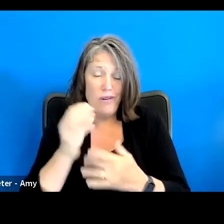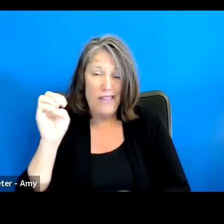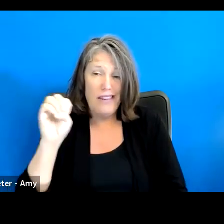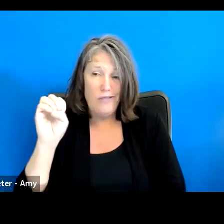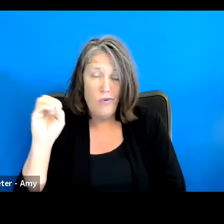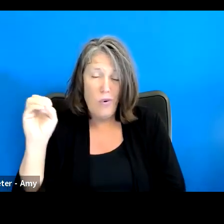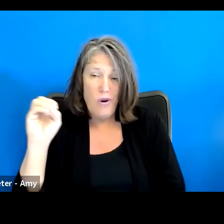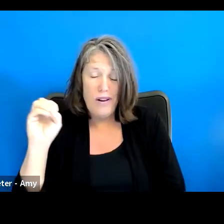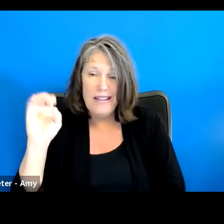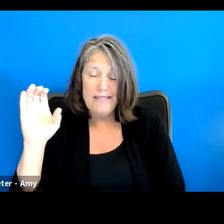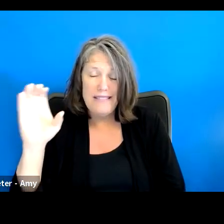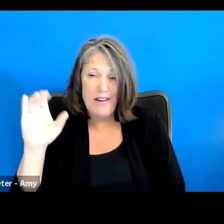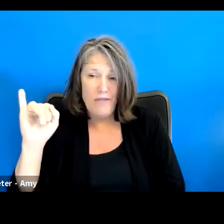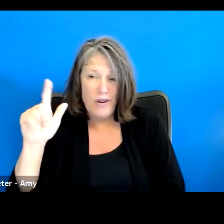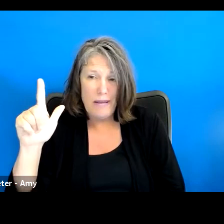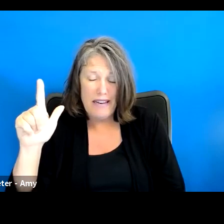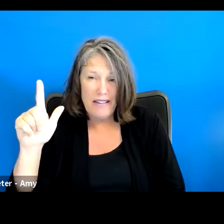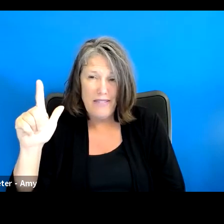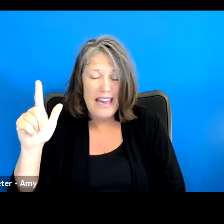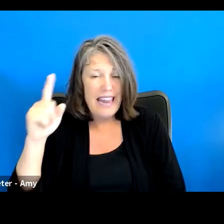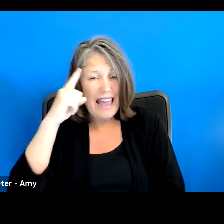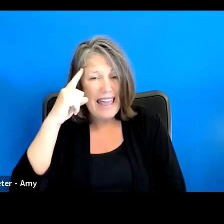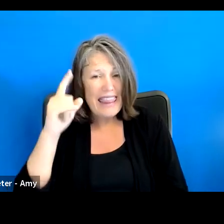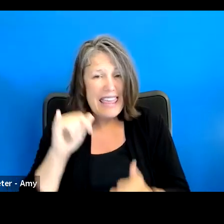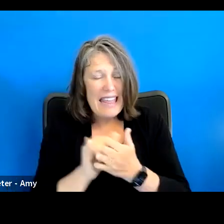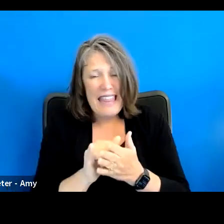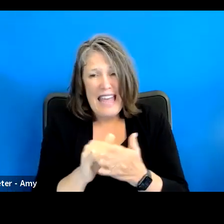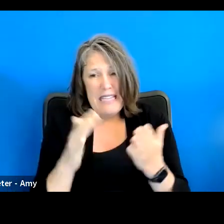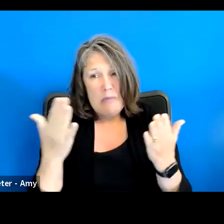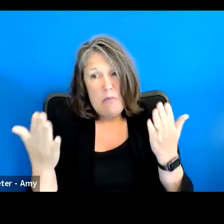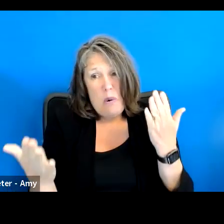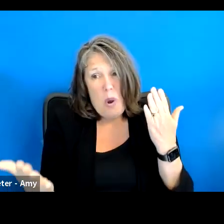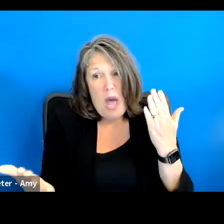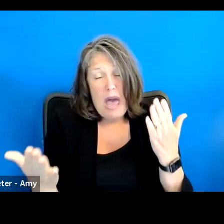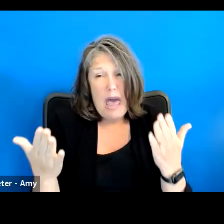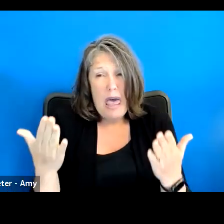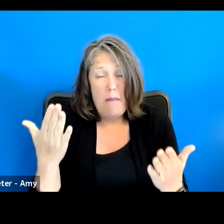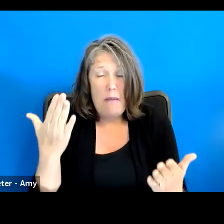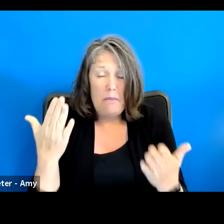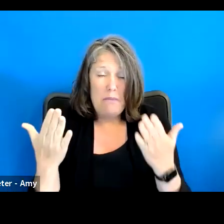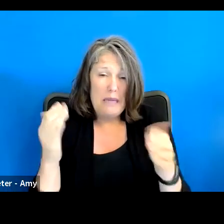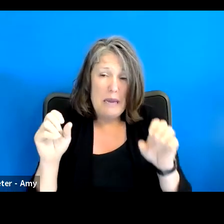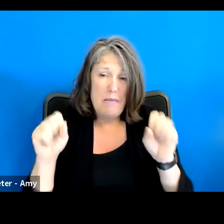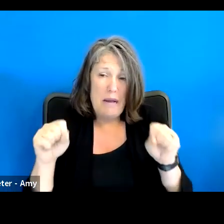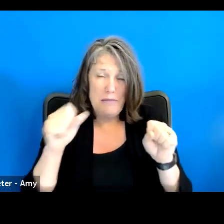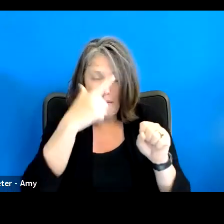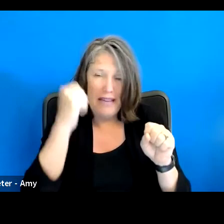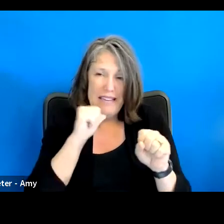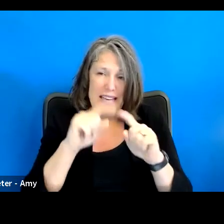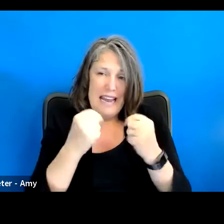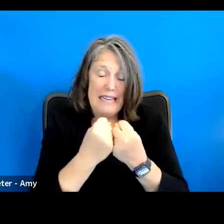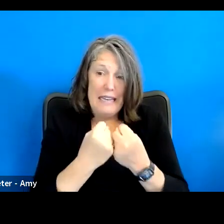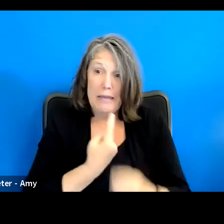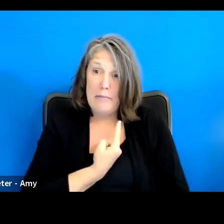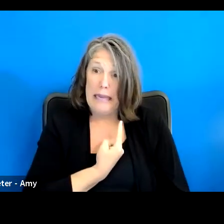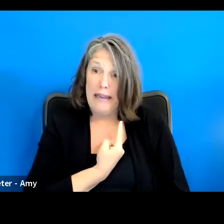Independent Living, which I think is probably just possible because right now it's not a team, it's just me.